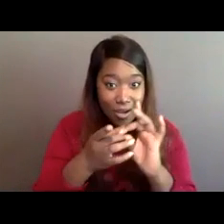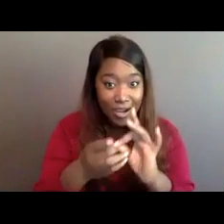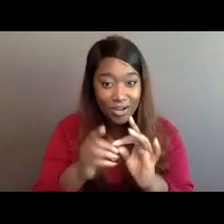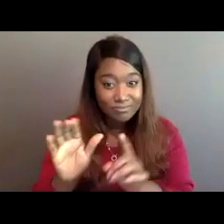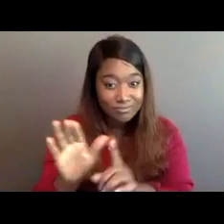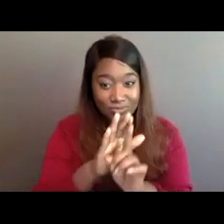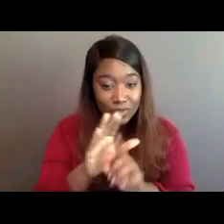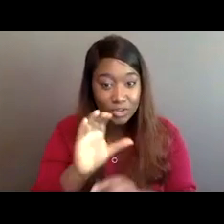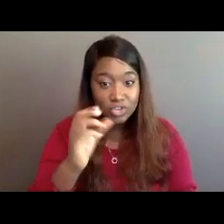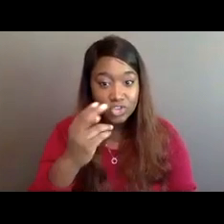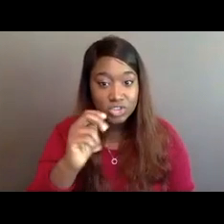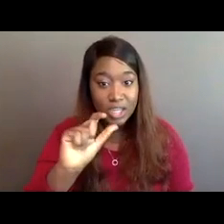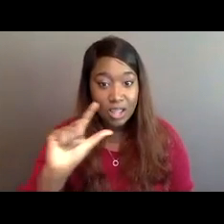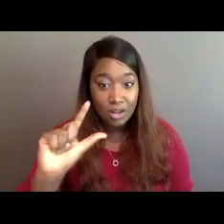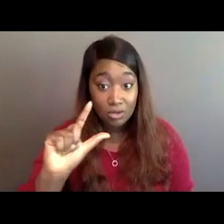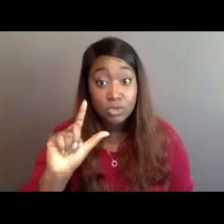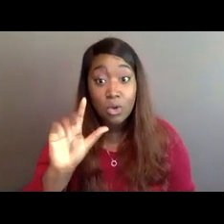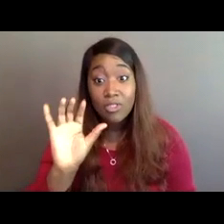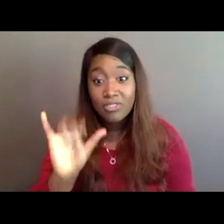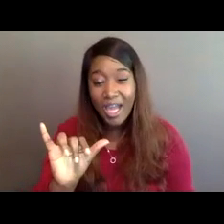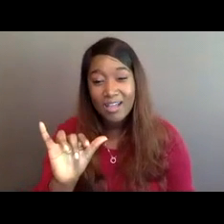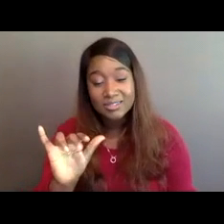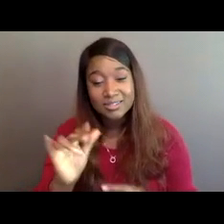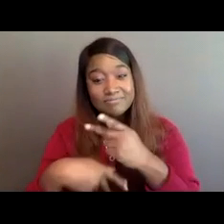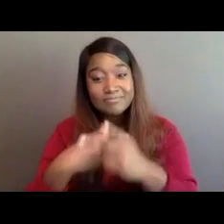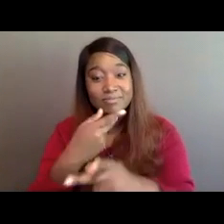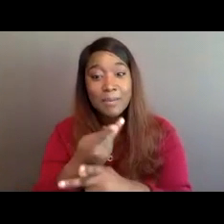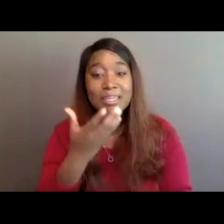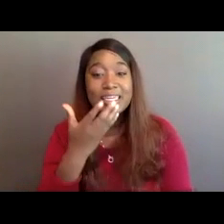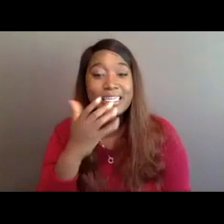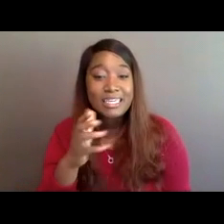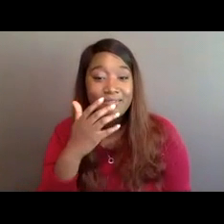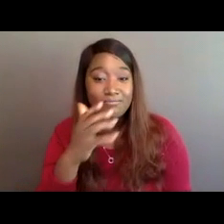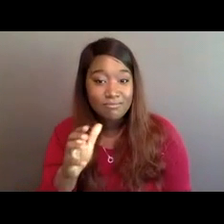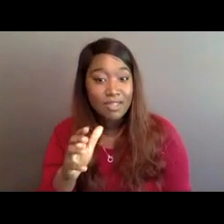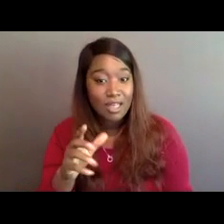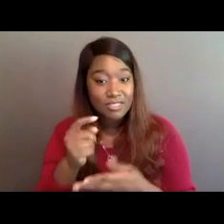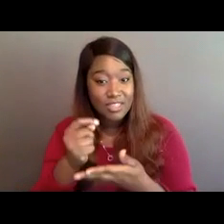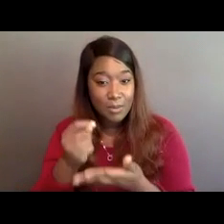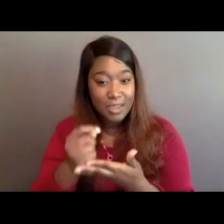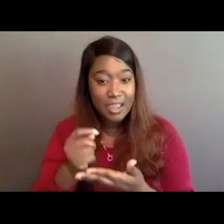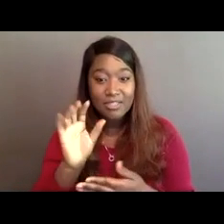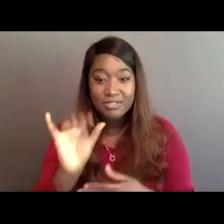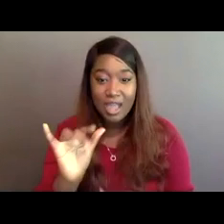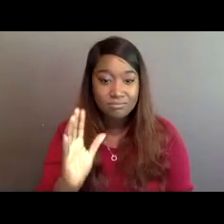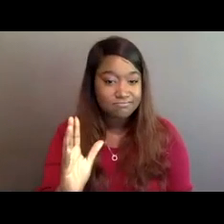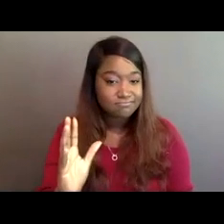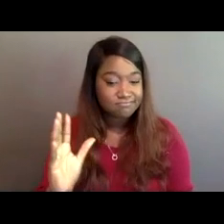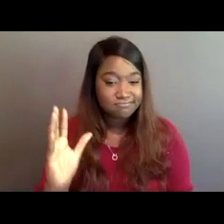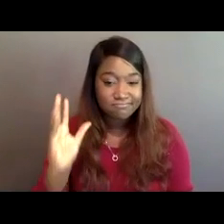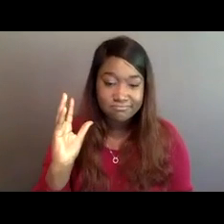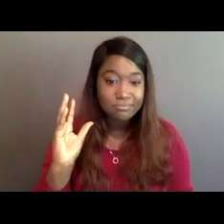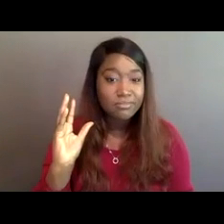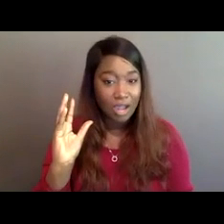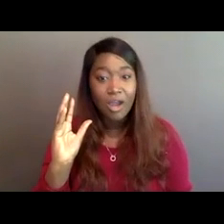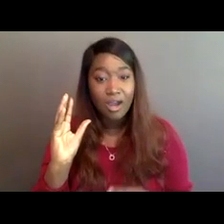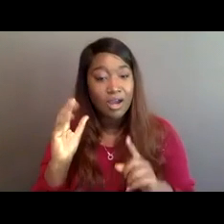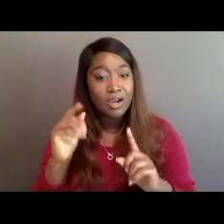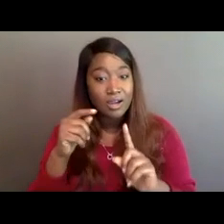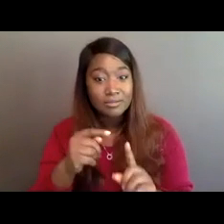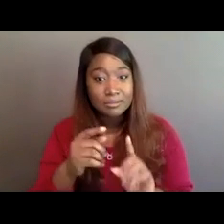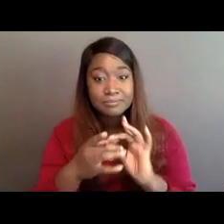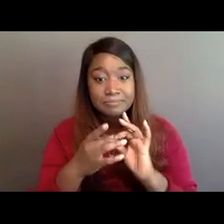as a form of heat therapy, one of the earliest forms of medical intervention. And in the ancient texts were actually phrased